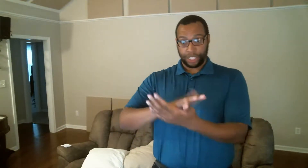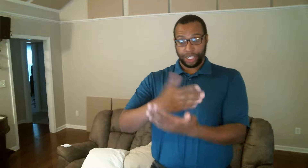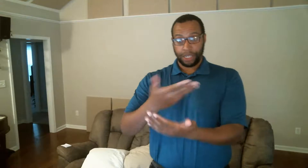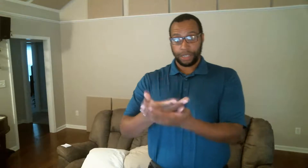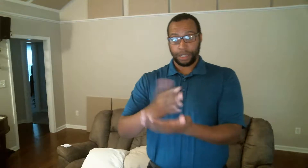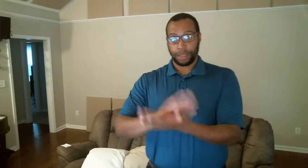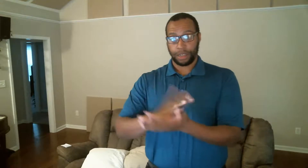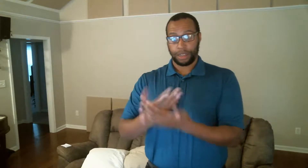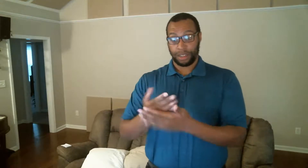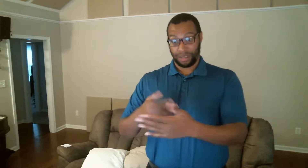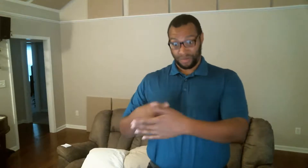kitchen.